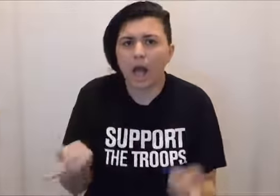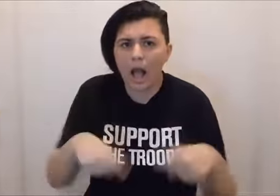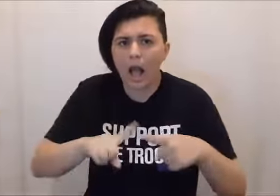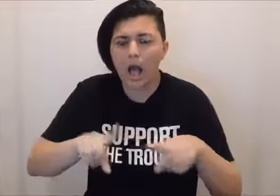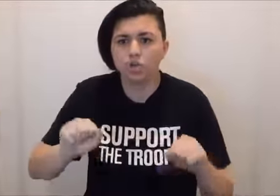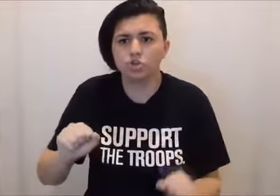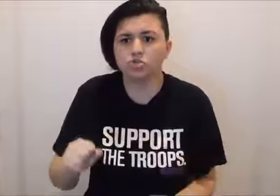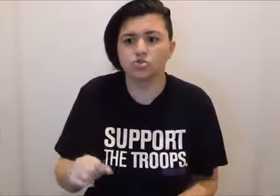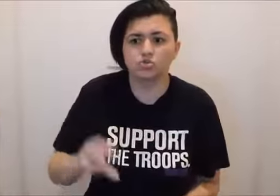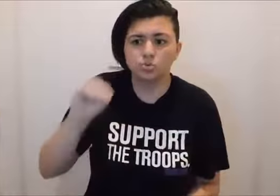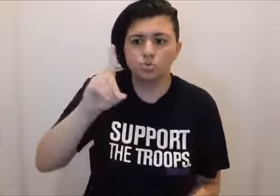to them.